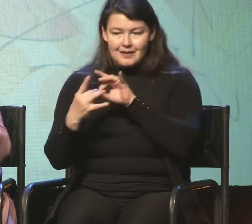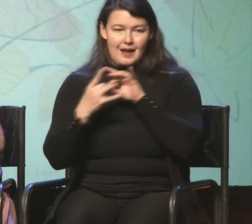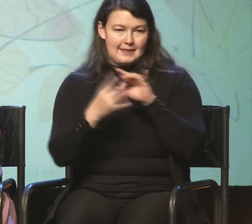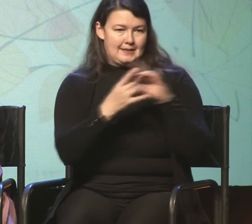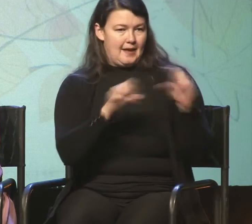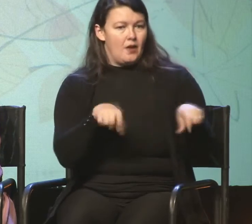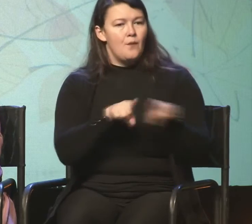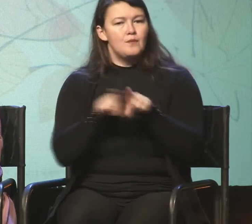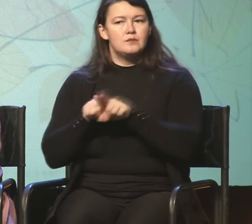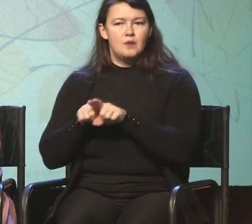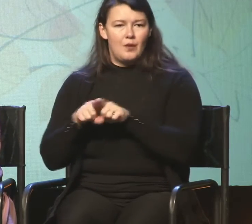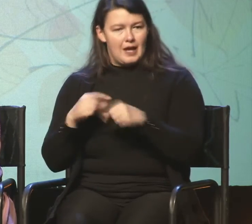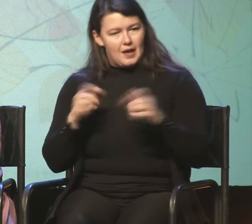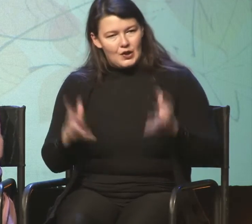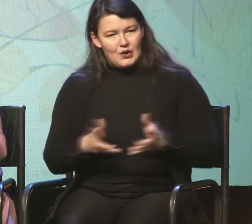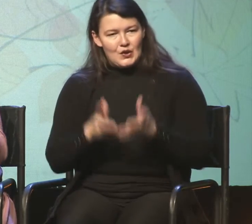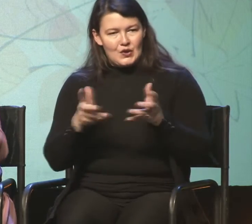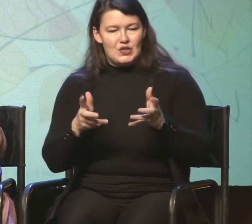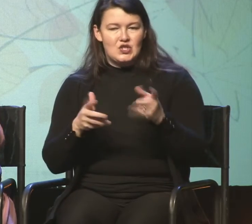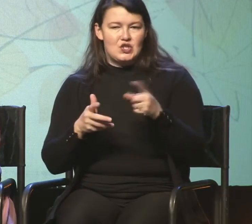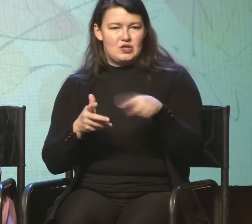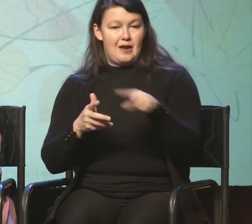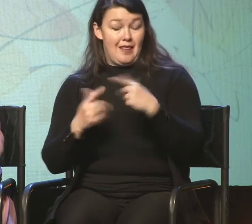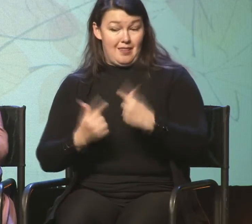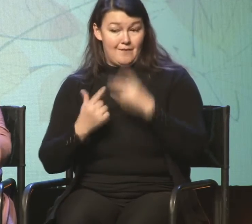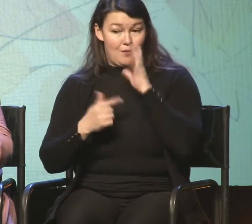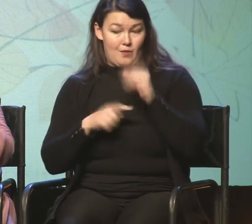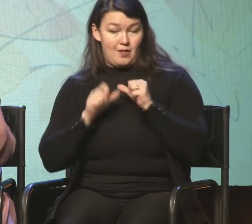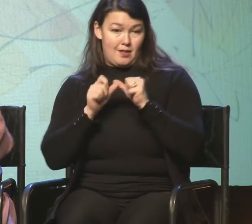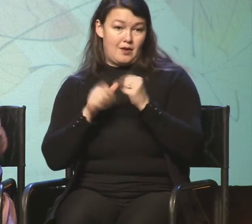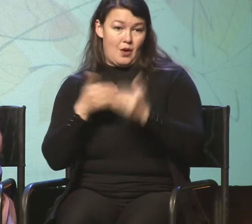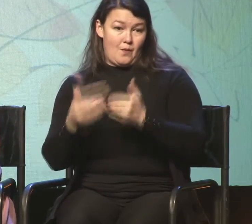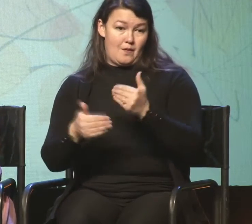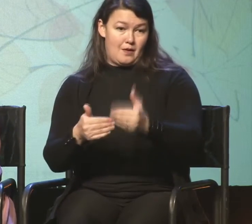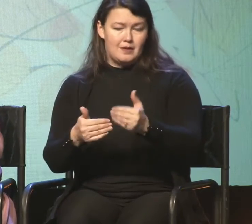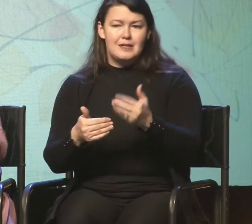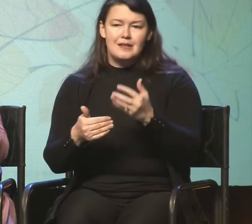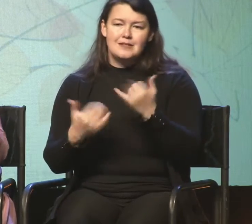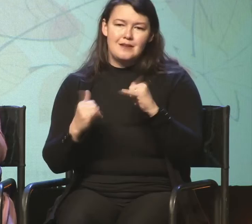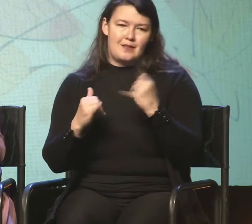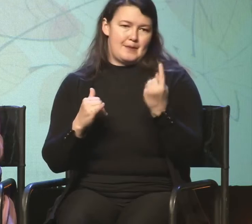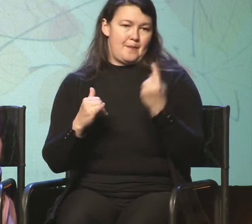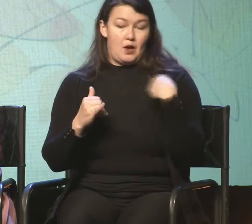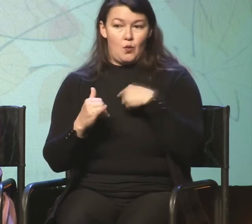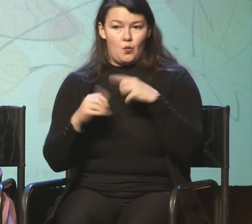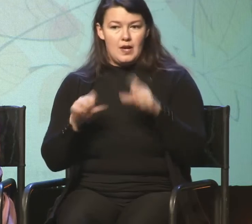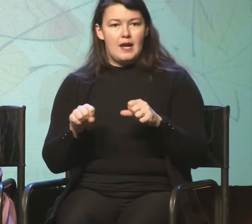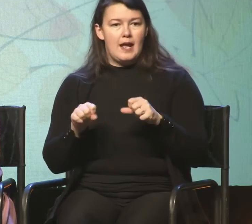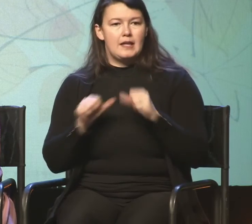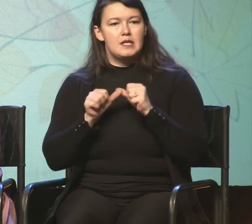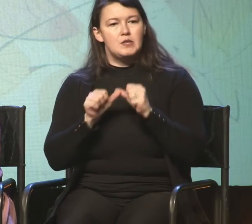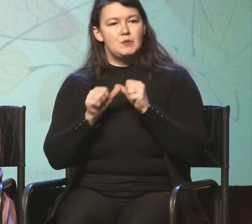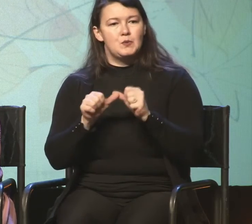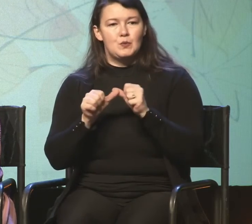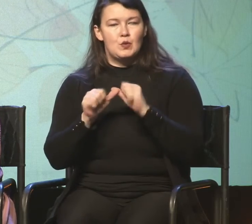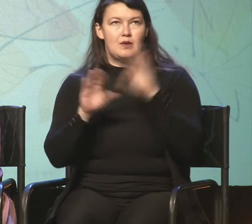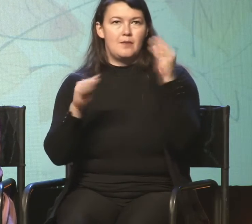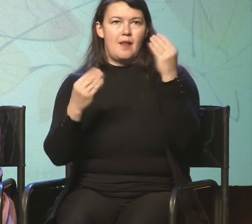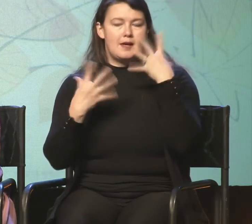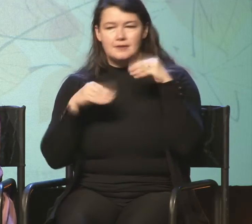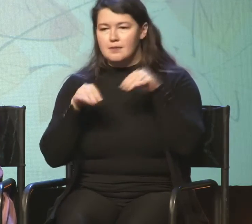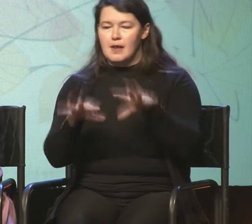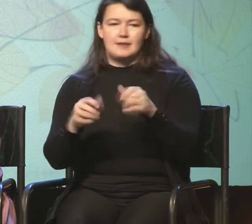also being able to be an encouragement that life does go on, and there's still something, and we can just continue to bless each